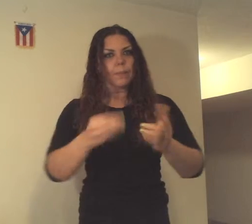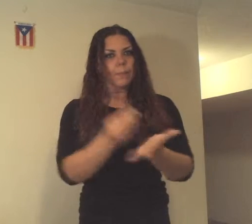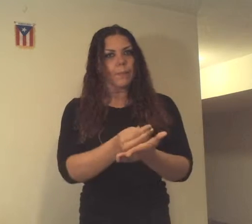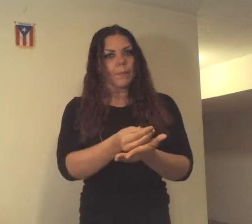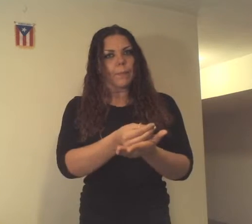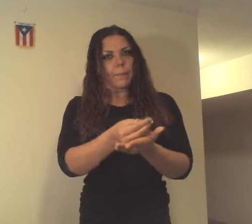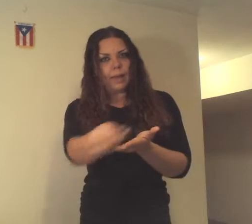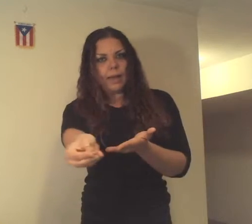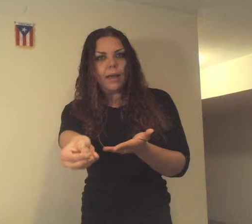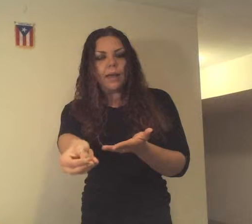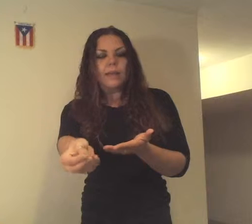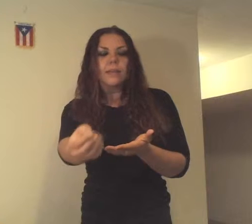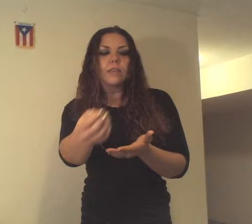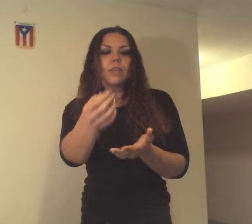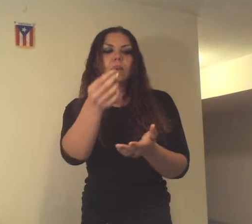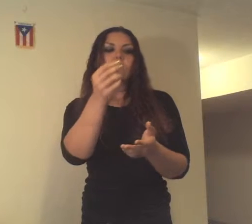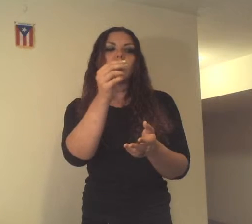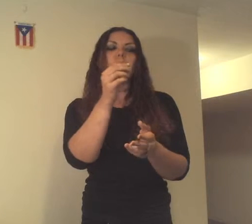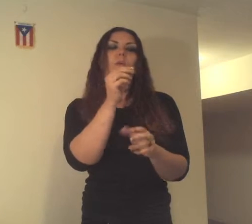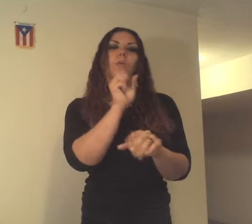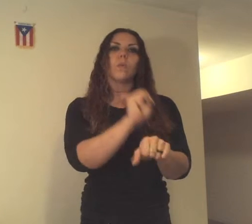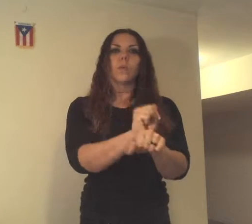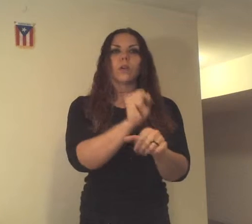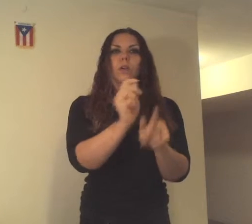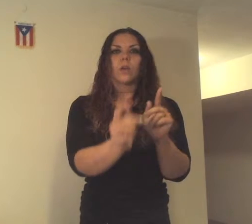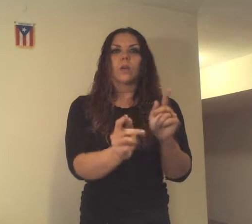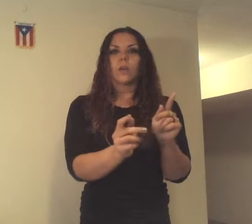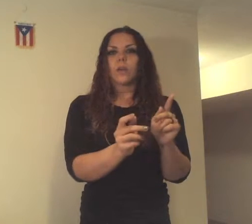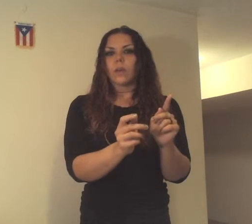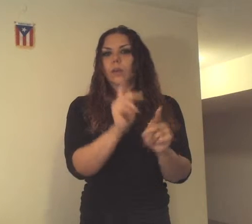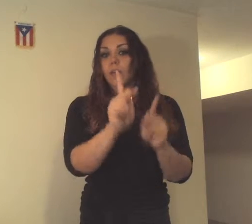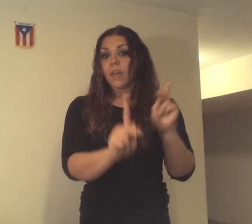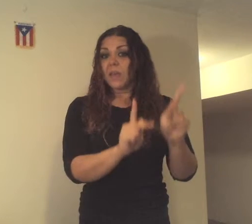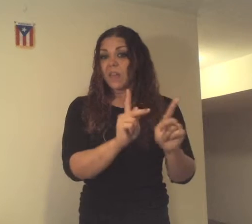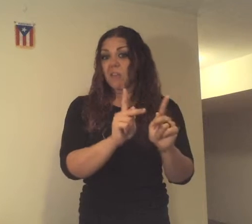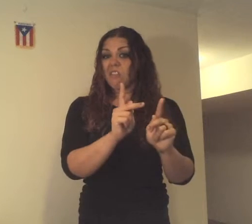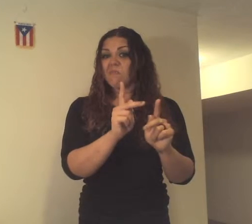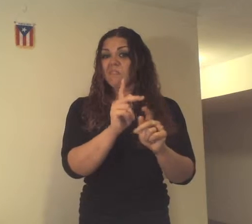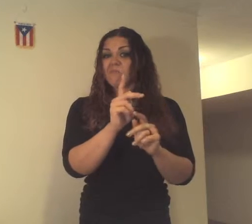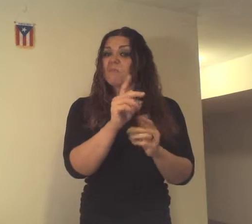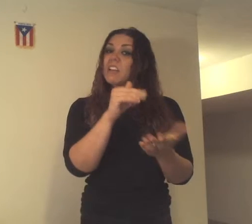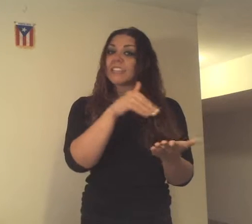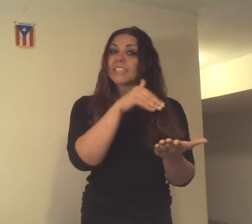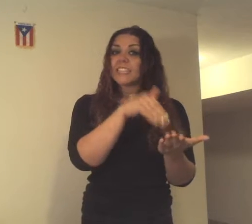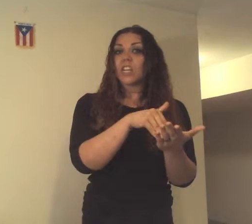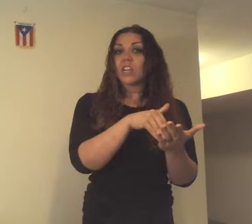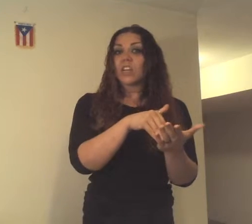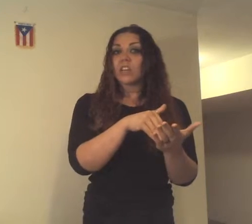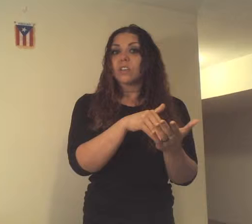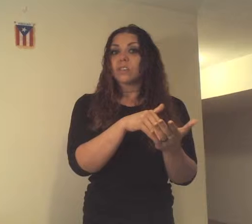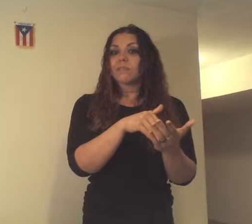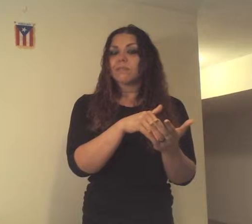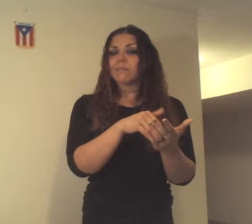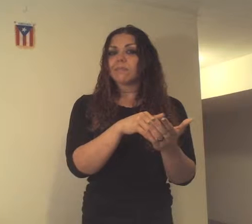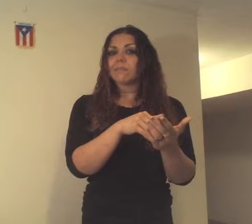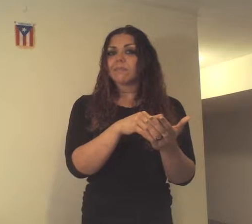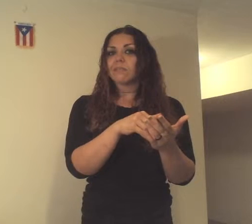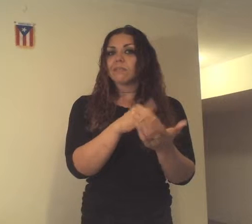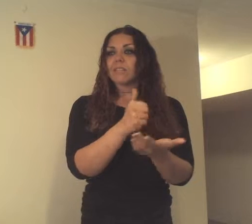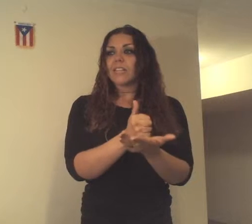Research from the Accessibility Center to string together technologies to work towards the universal translator. It